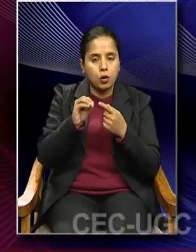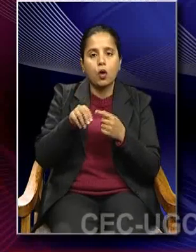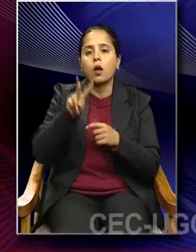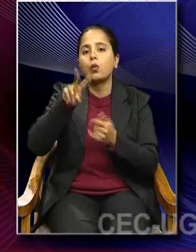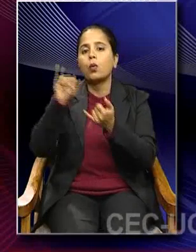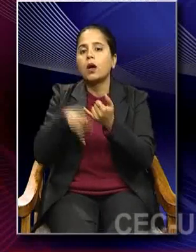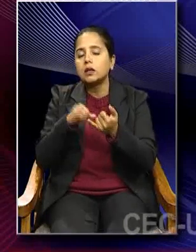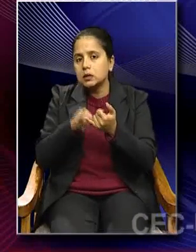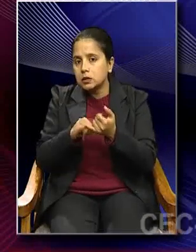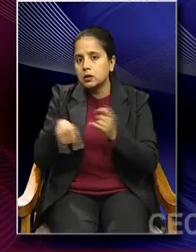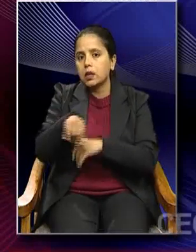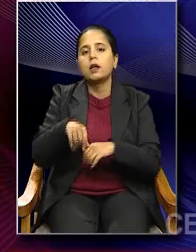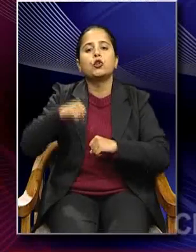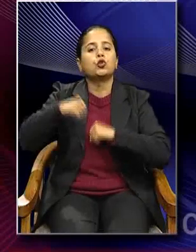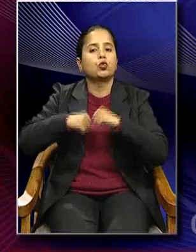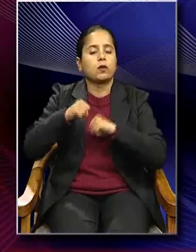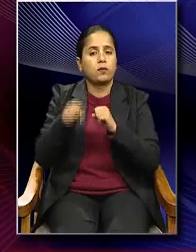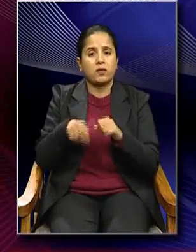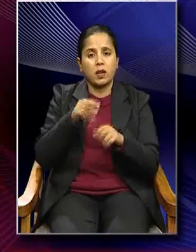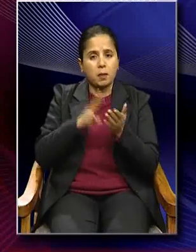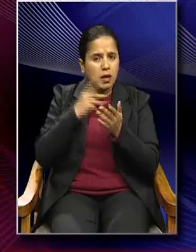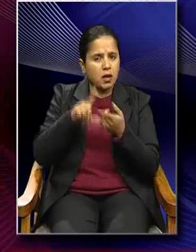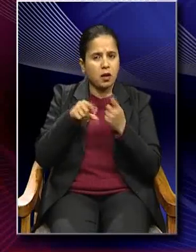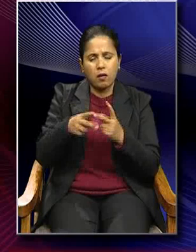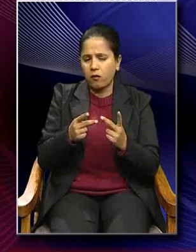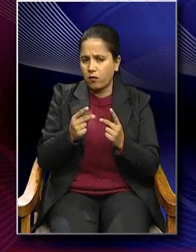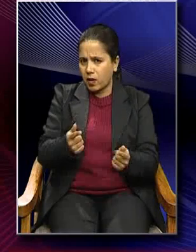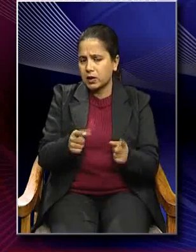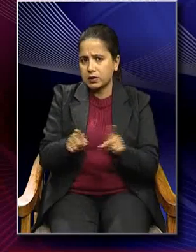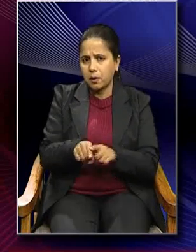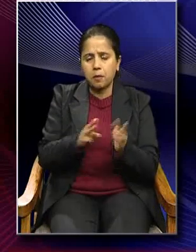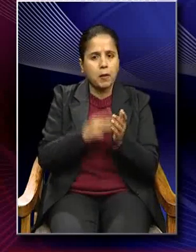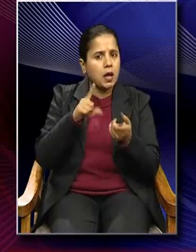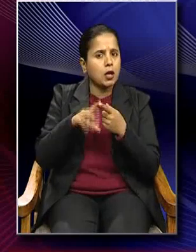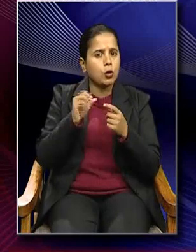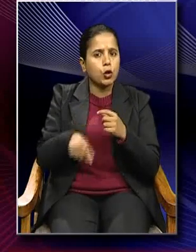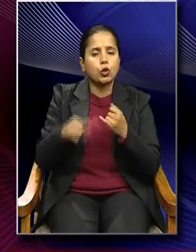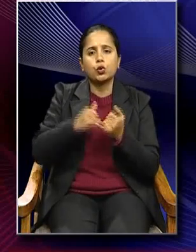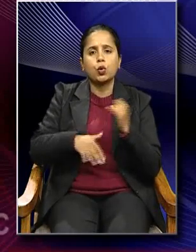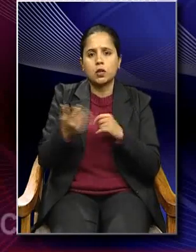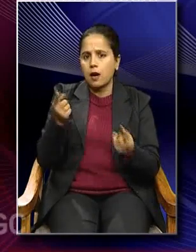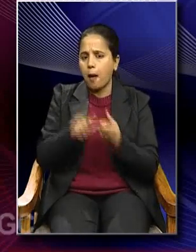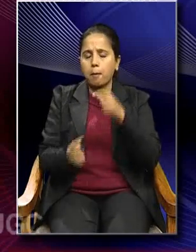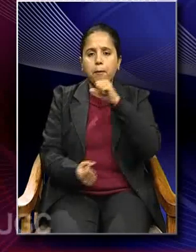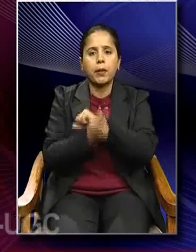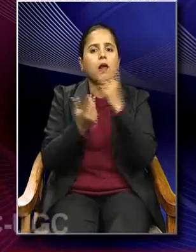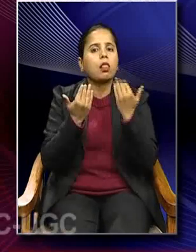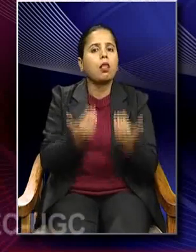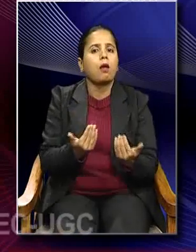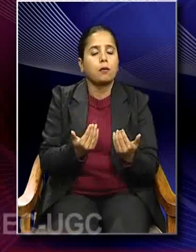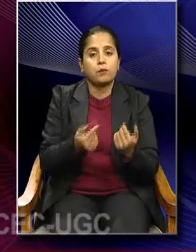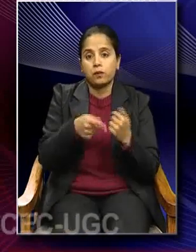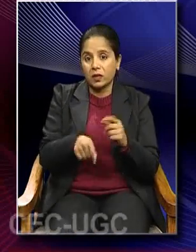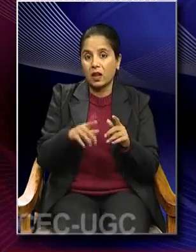structure. A milieu is something which is very immediate, the immediate social situation. So in the case